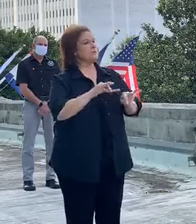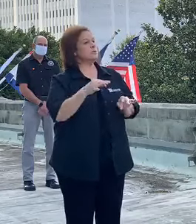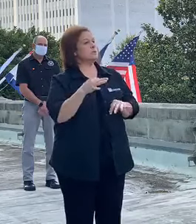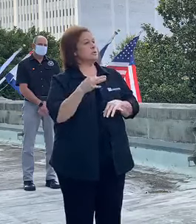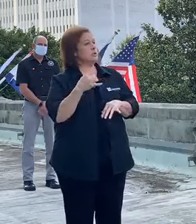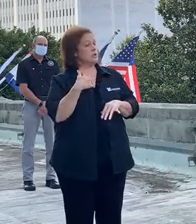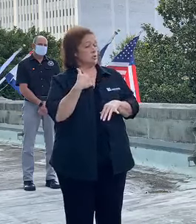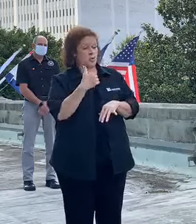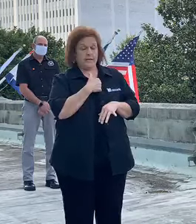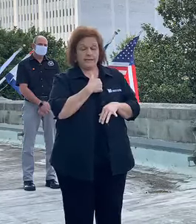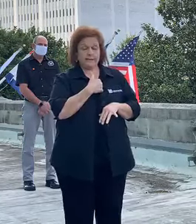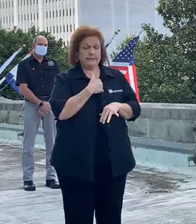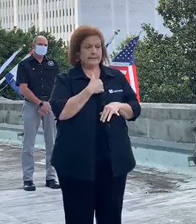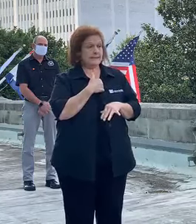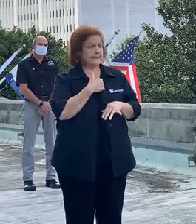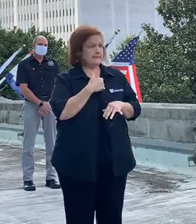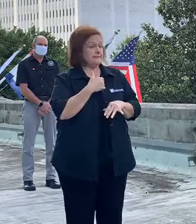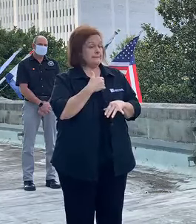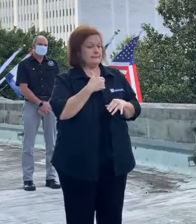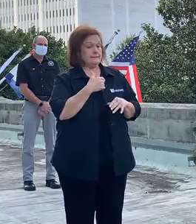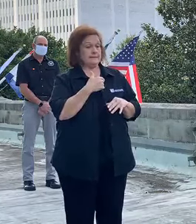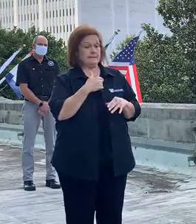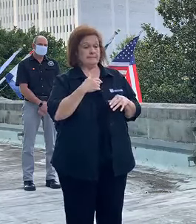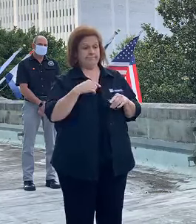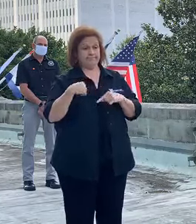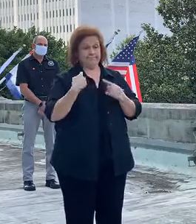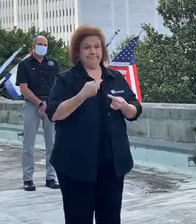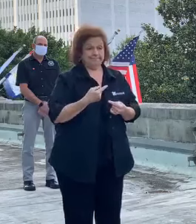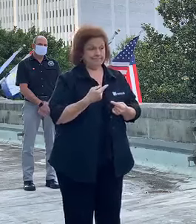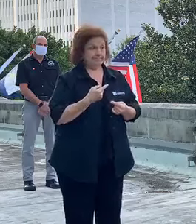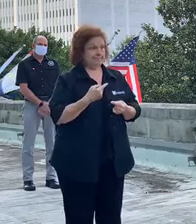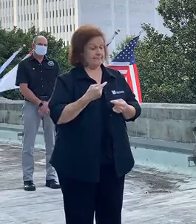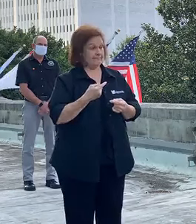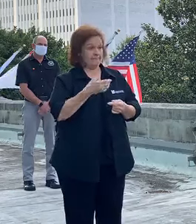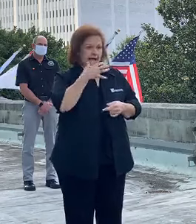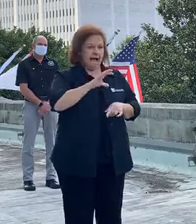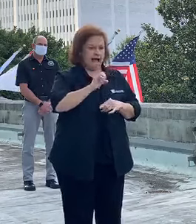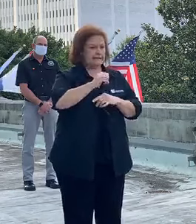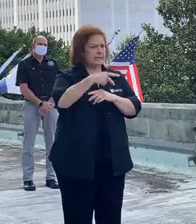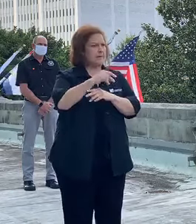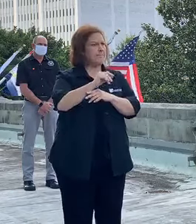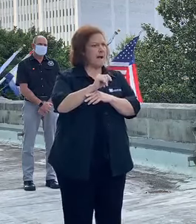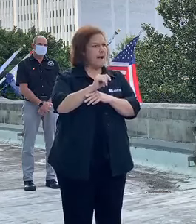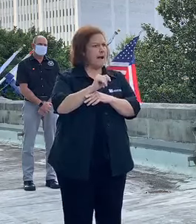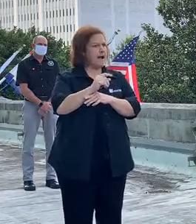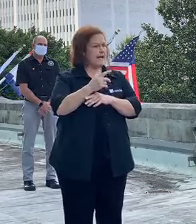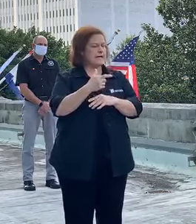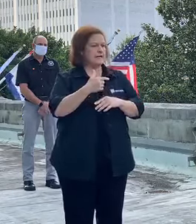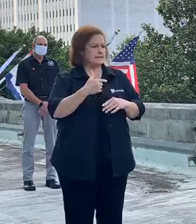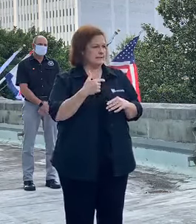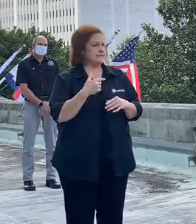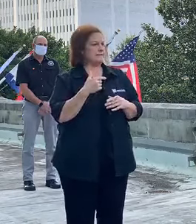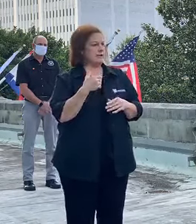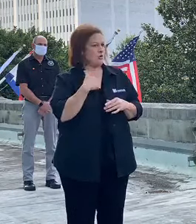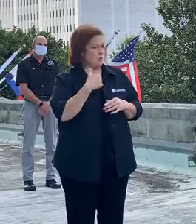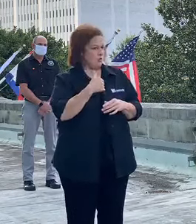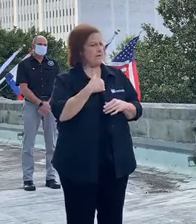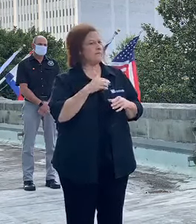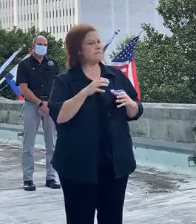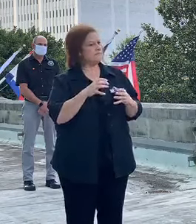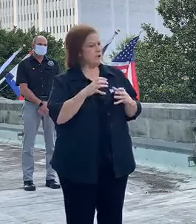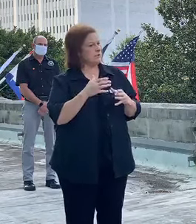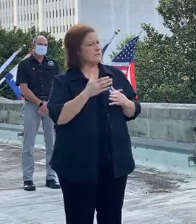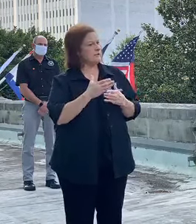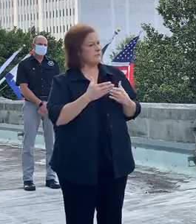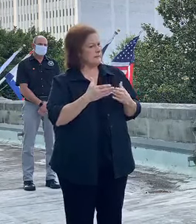been at the forefront in terms of being the hot spot in the state of Louisiana. We've made tremendous gains in terms of the